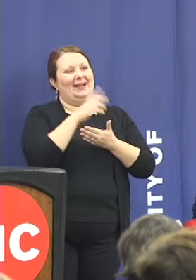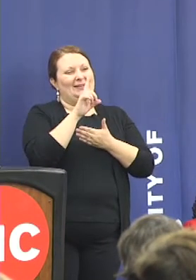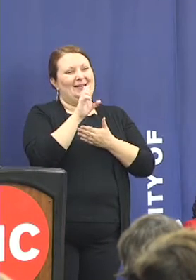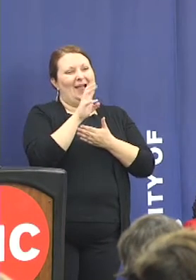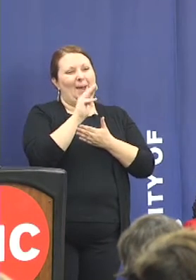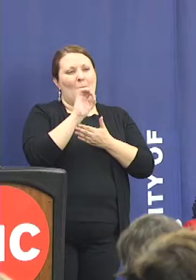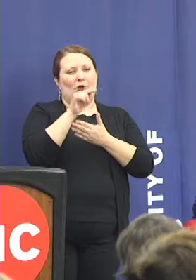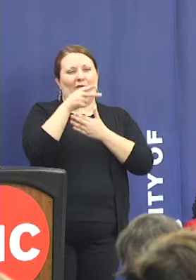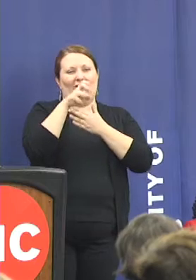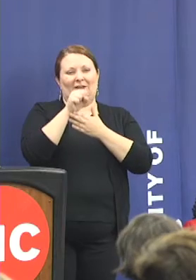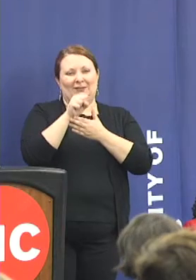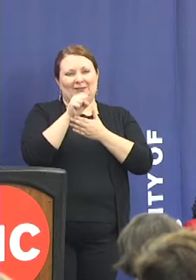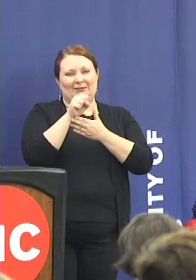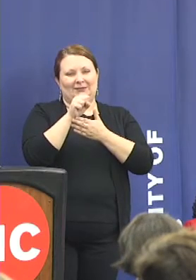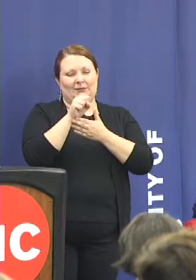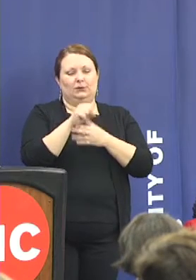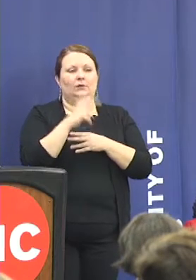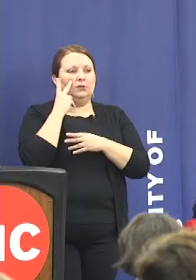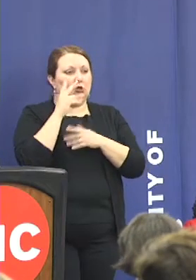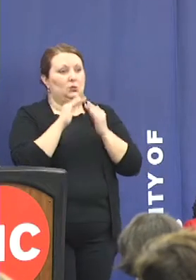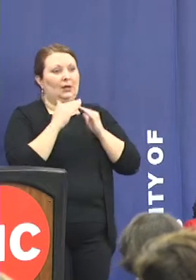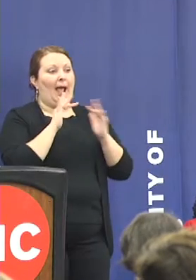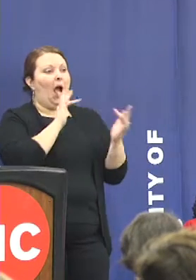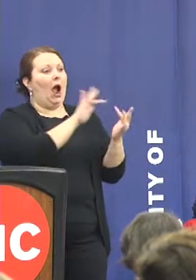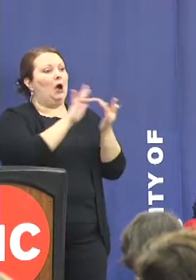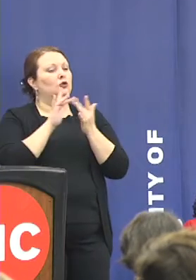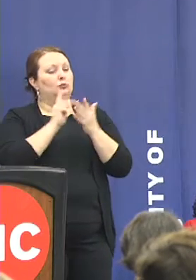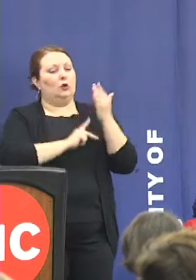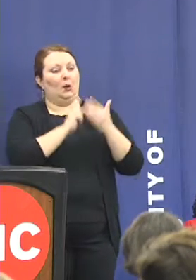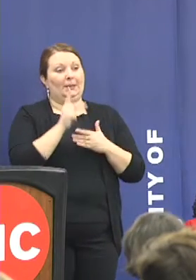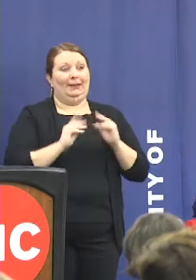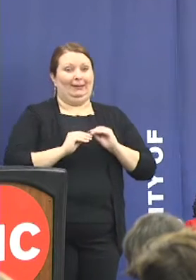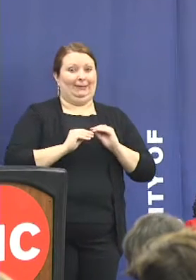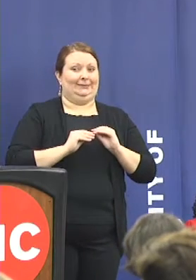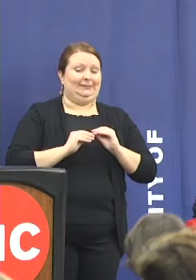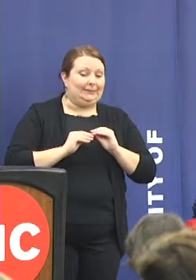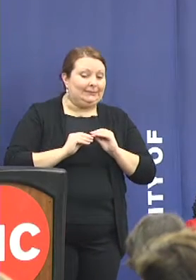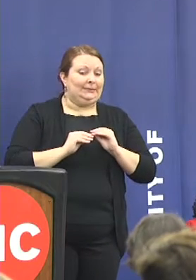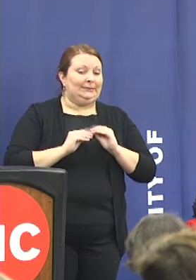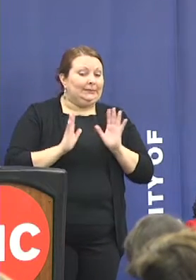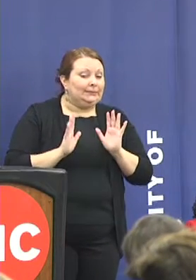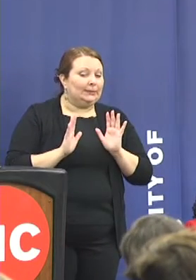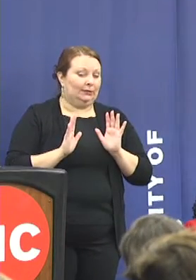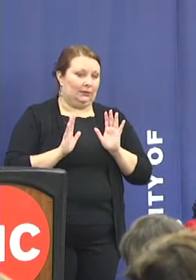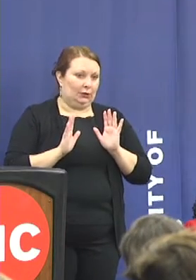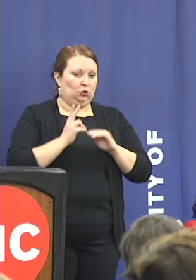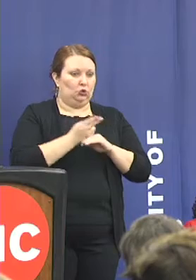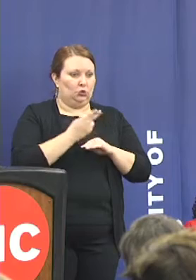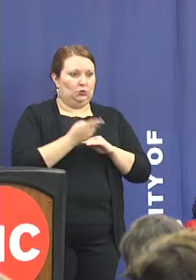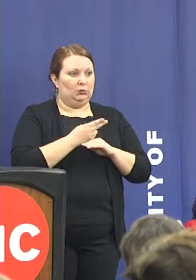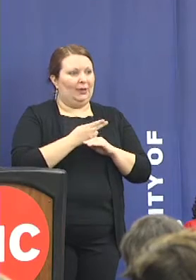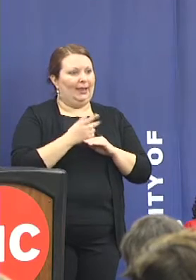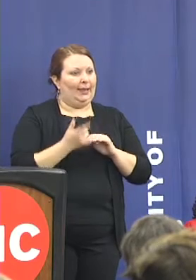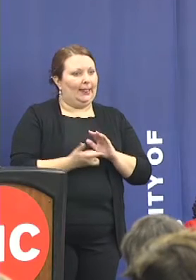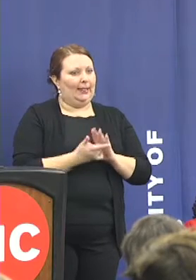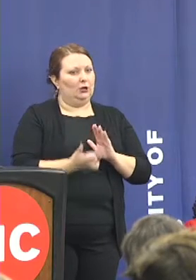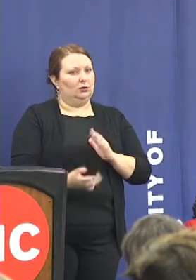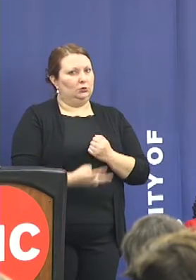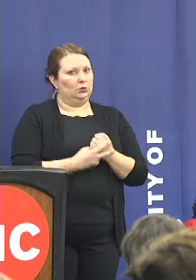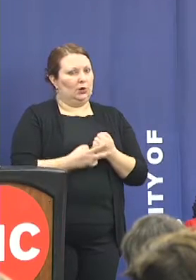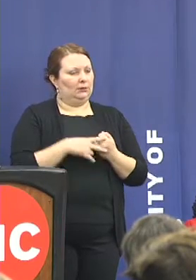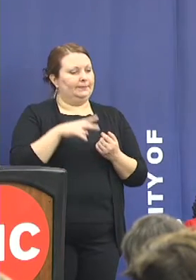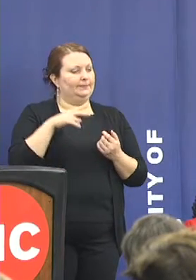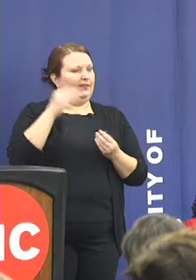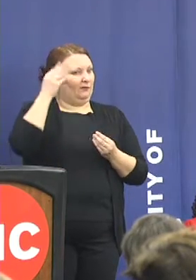demographics. And so we've seen community outreach programs, apparent community outreach programs, used to illegally store